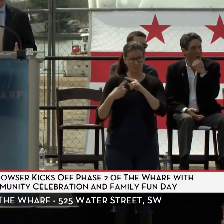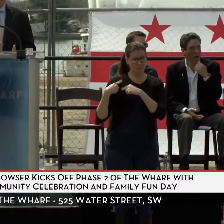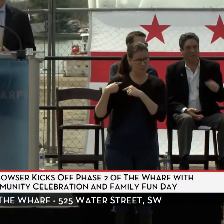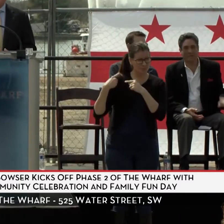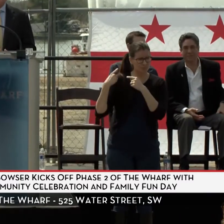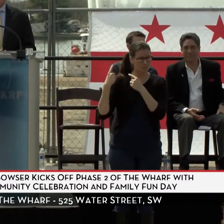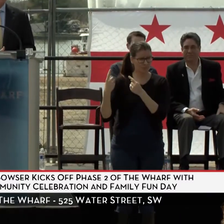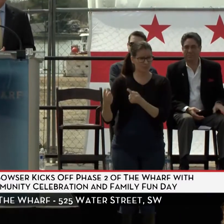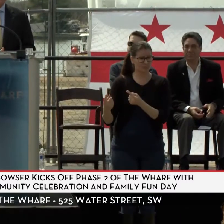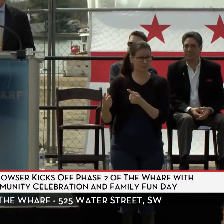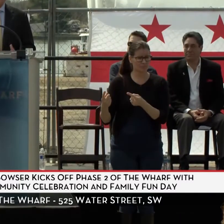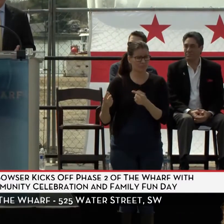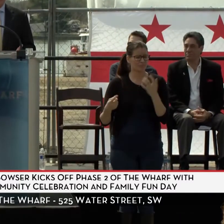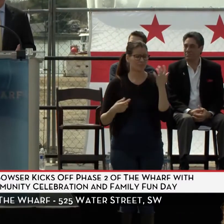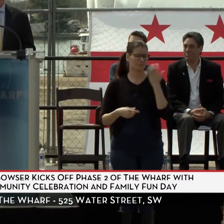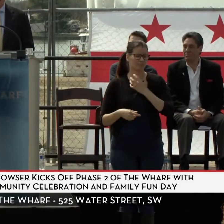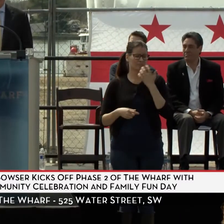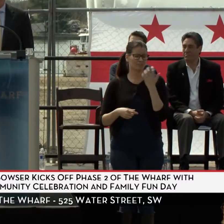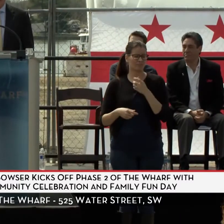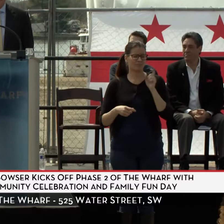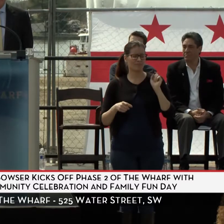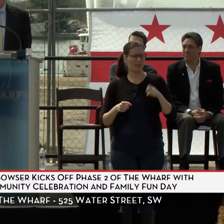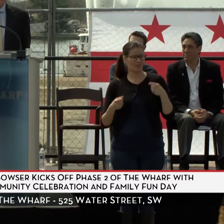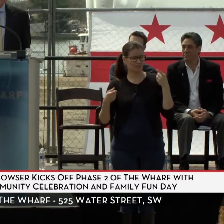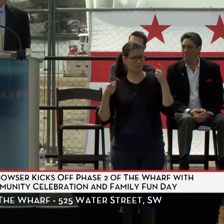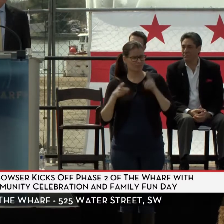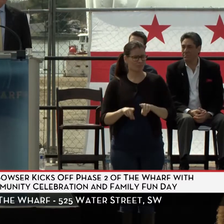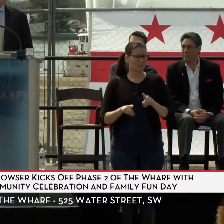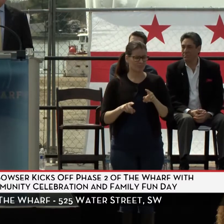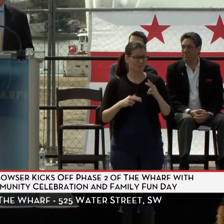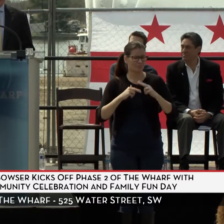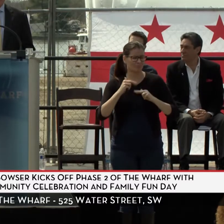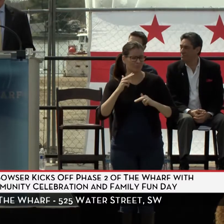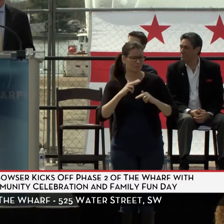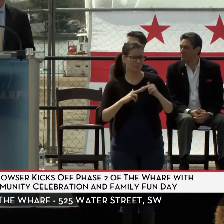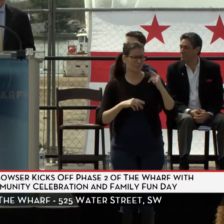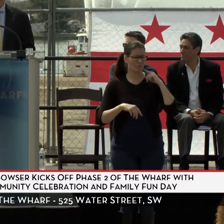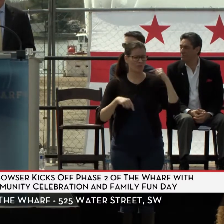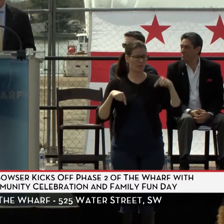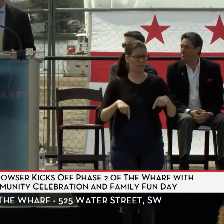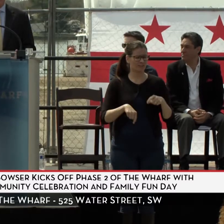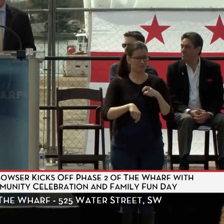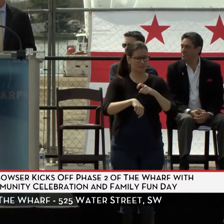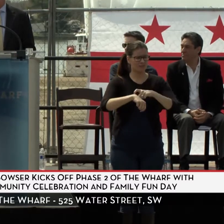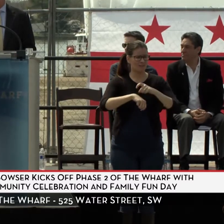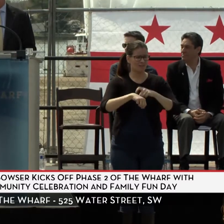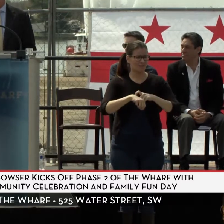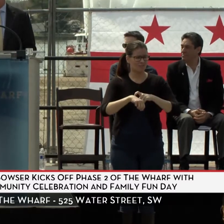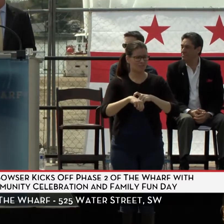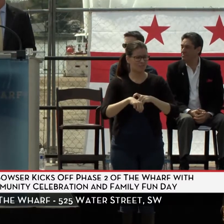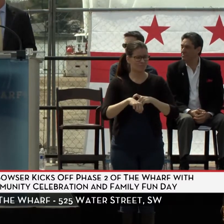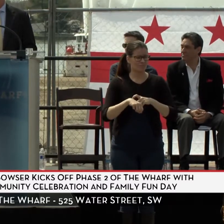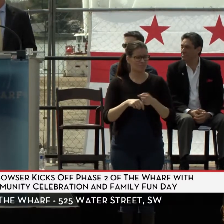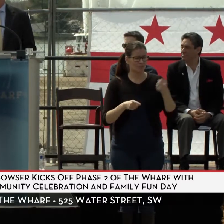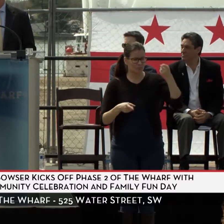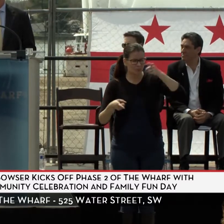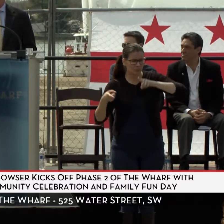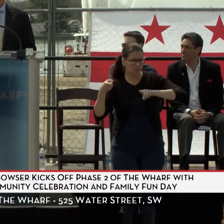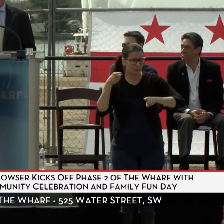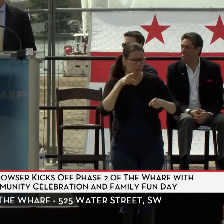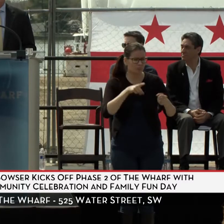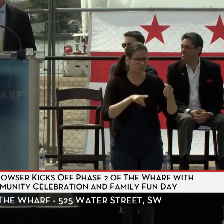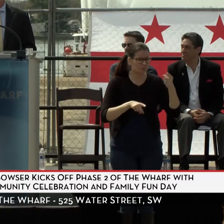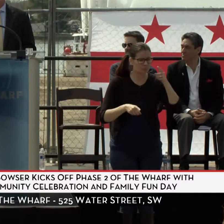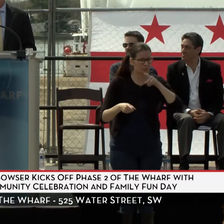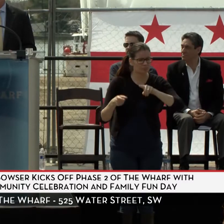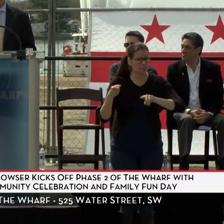be consensus building and at times compromise. To be successful, it needs a dedicated and seasoned